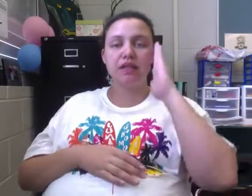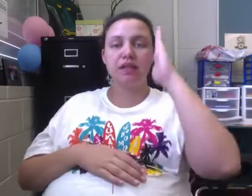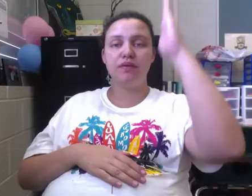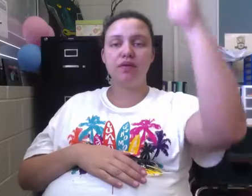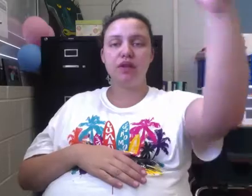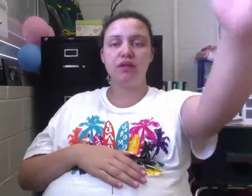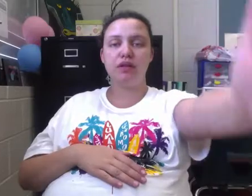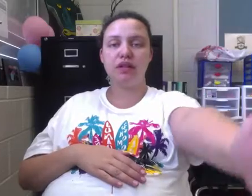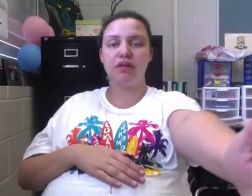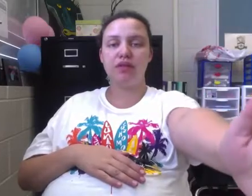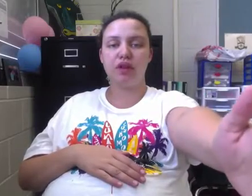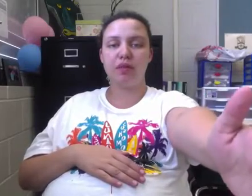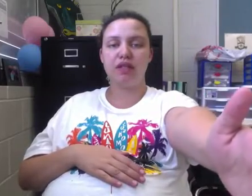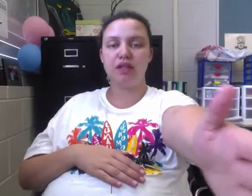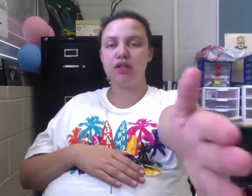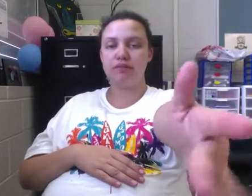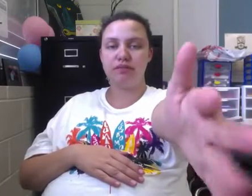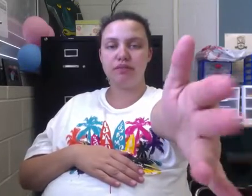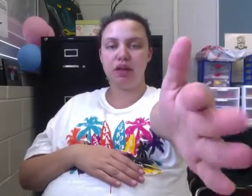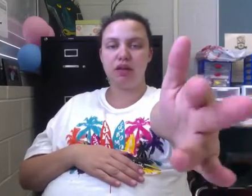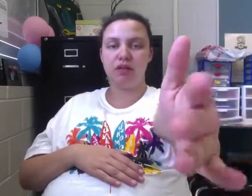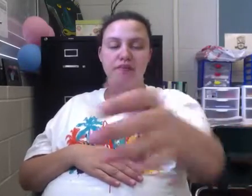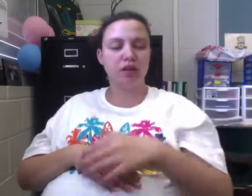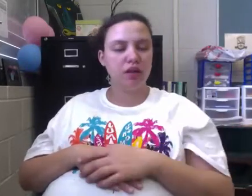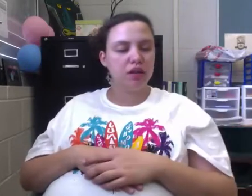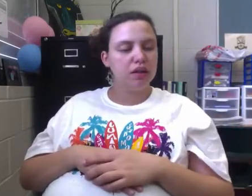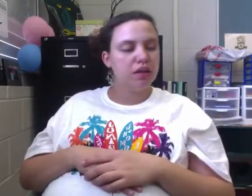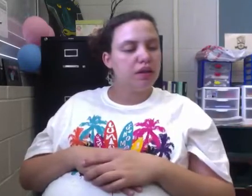Distant future is that full arm extension, hello.